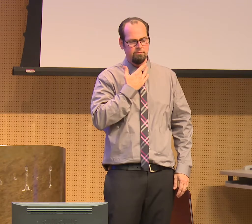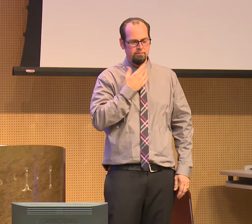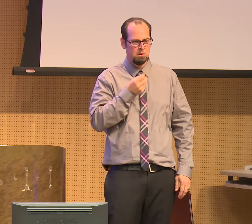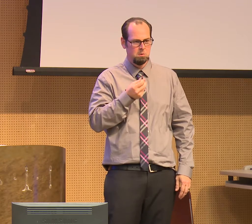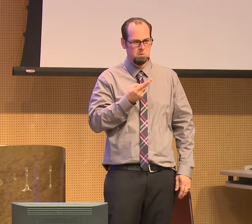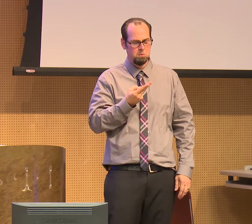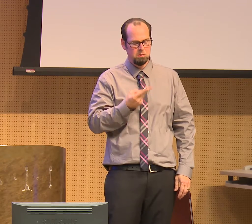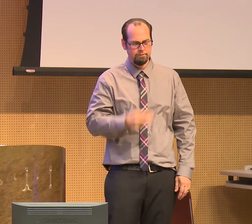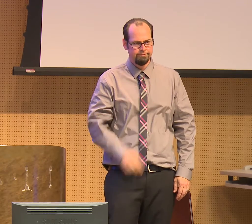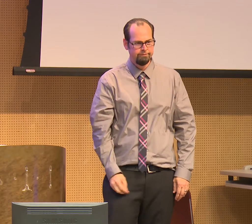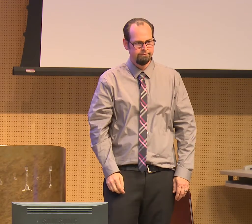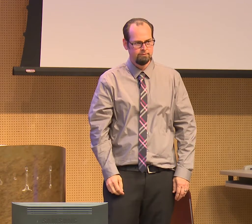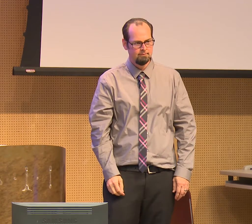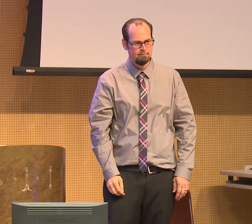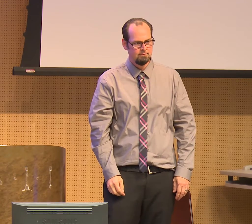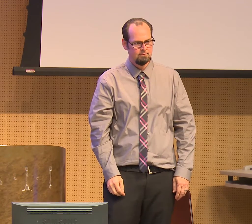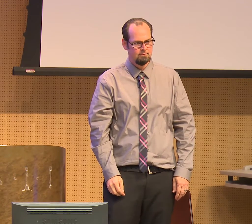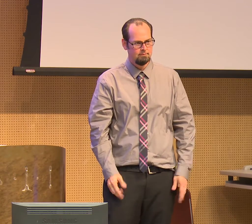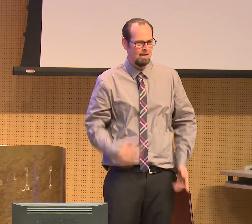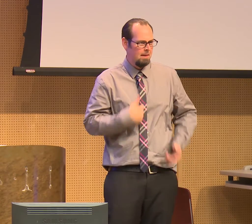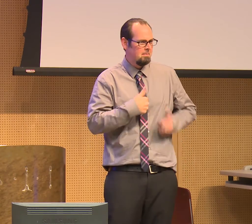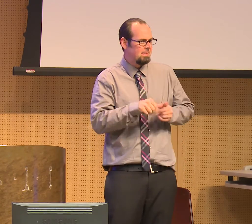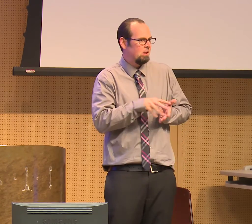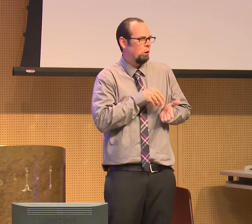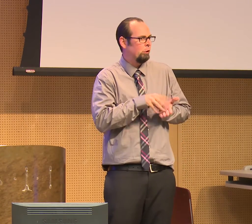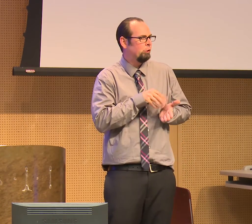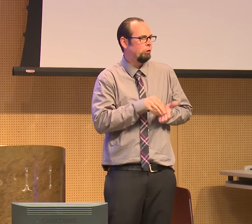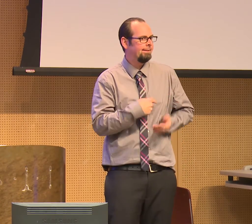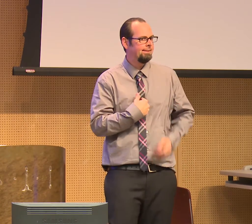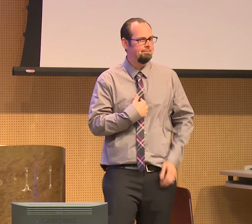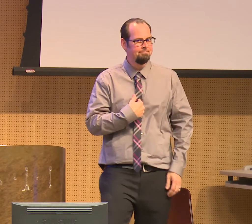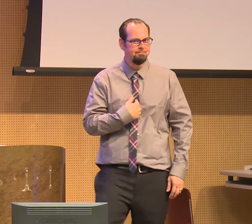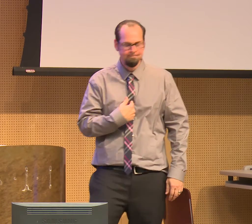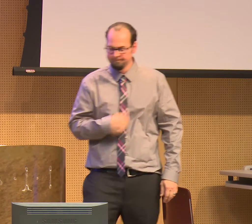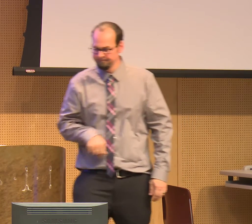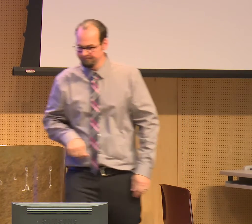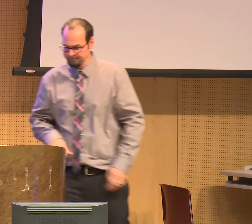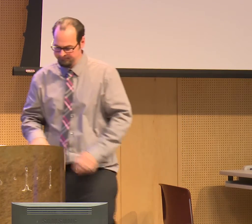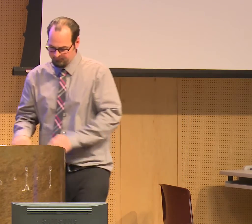lot better. That was something I had to learn.